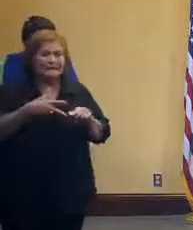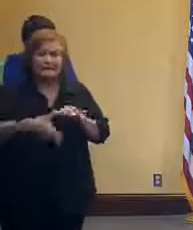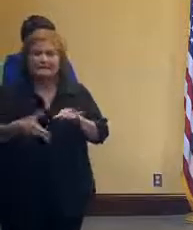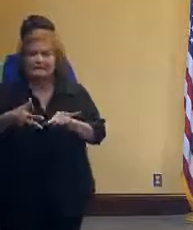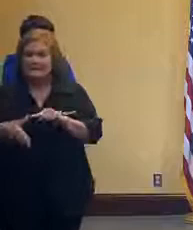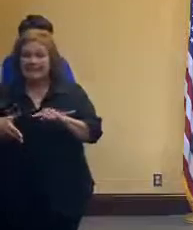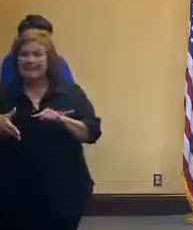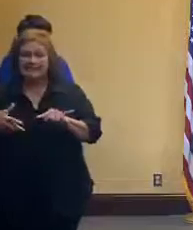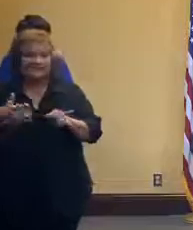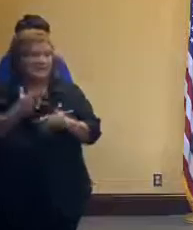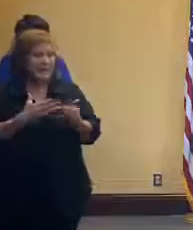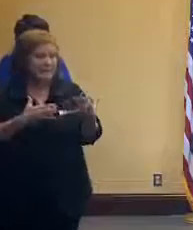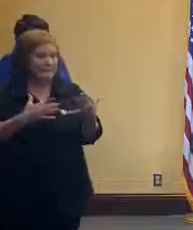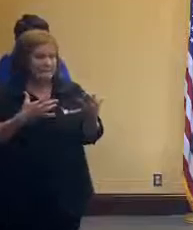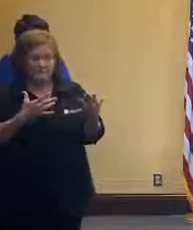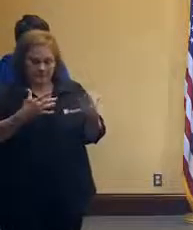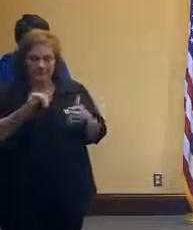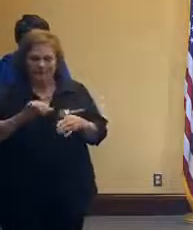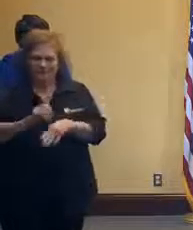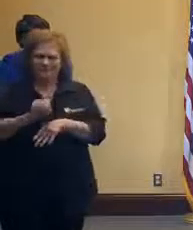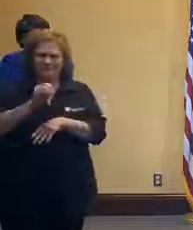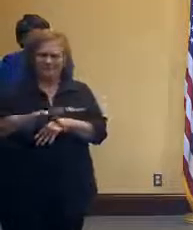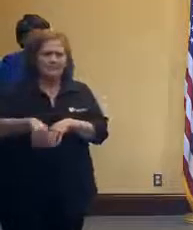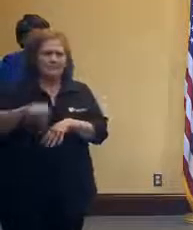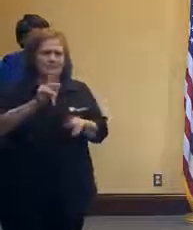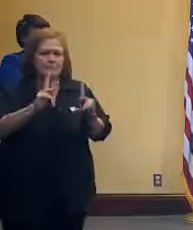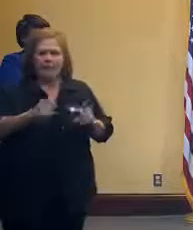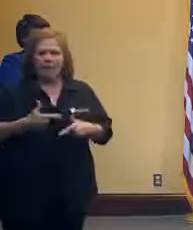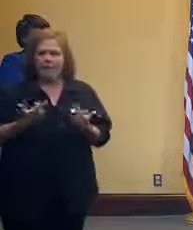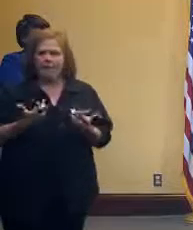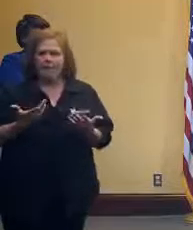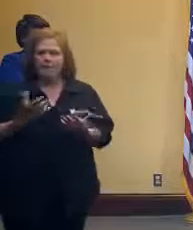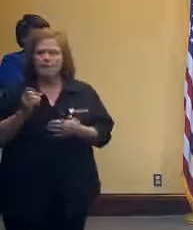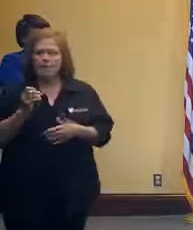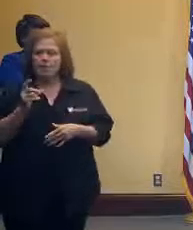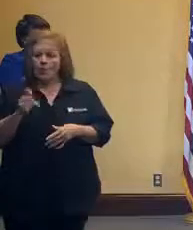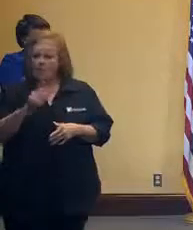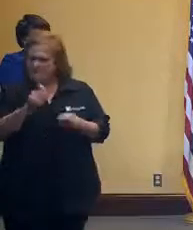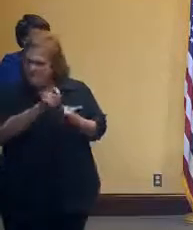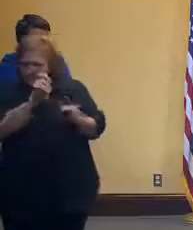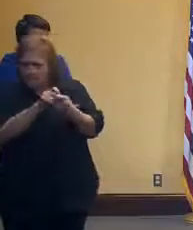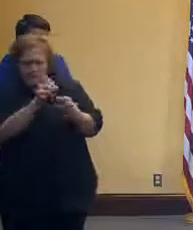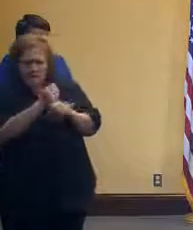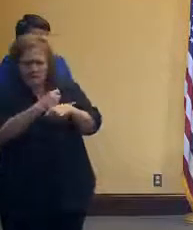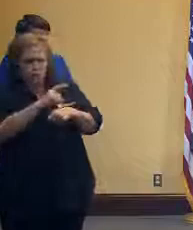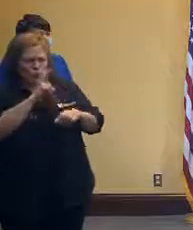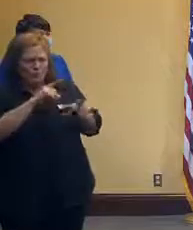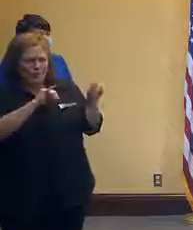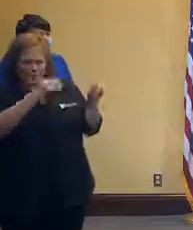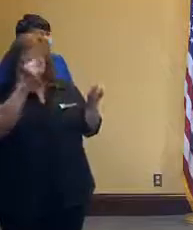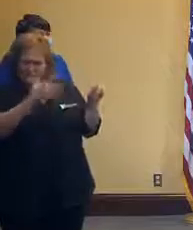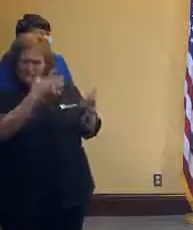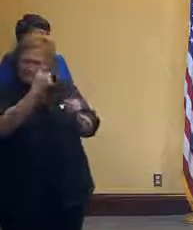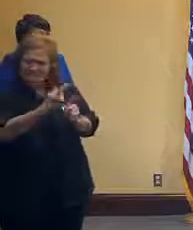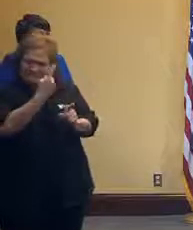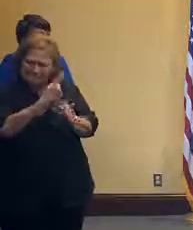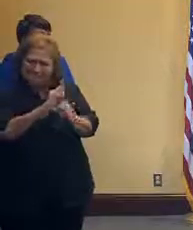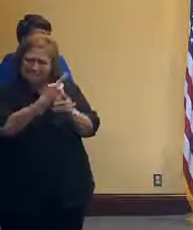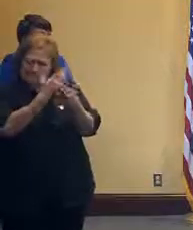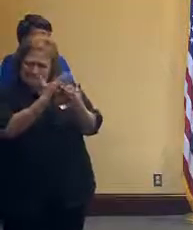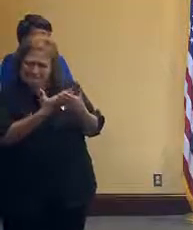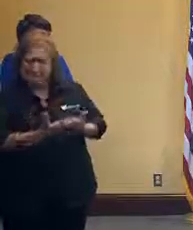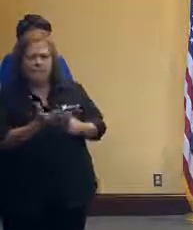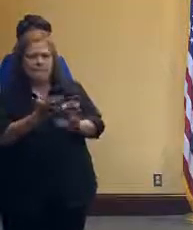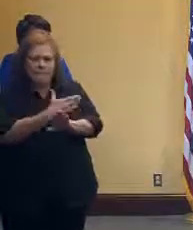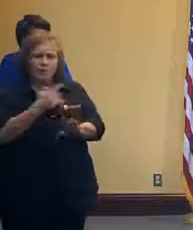as an organization affects people's lives. And you want to be accurate, you want to be thorough, and you want to be advanced on how you're deciding